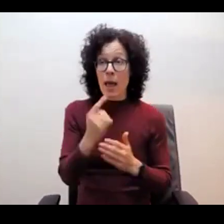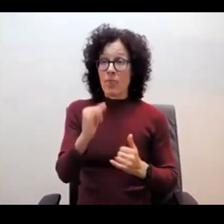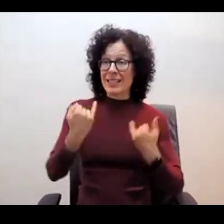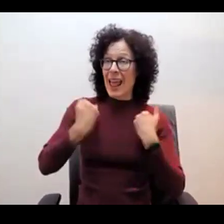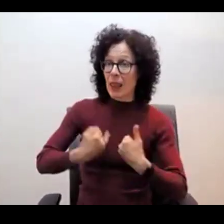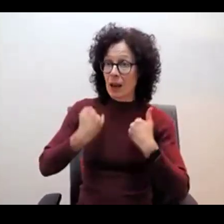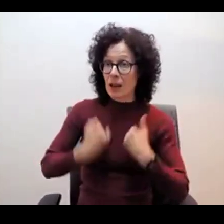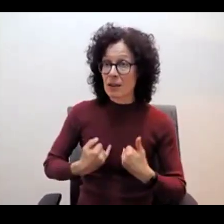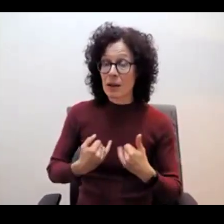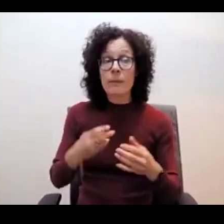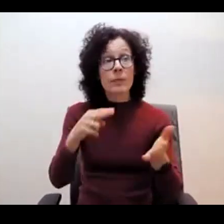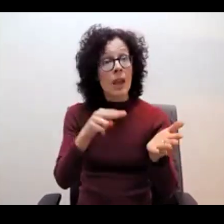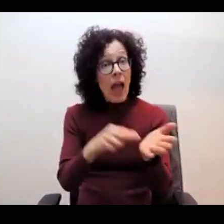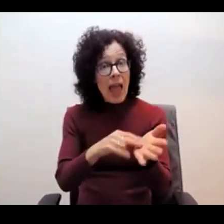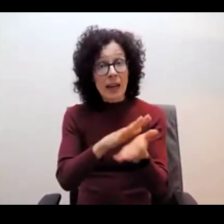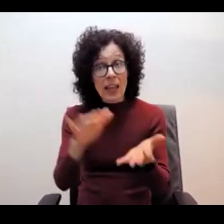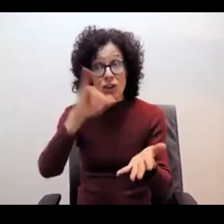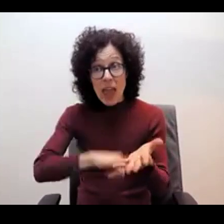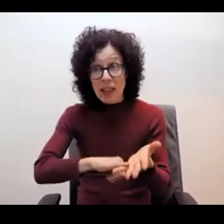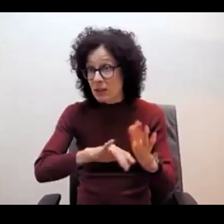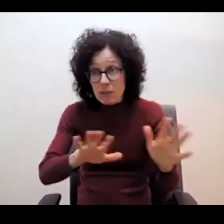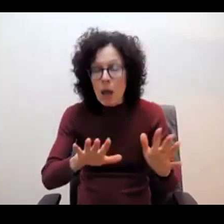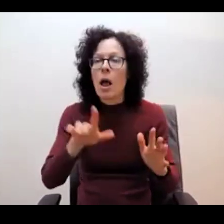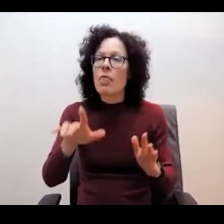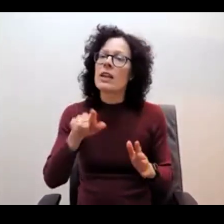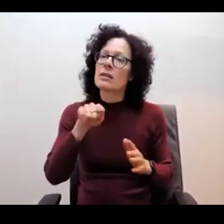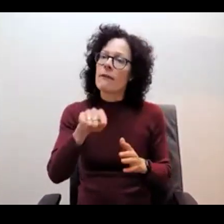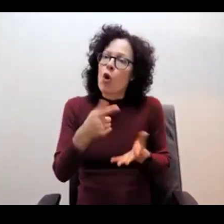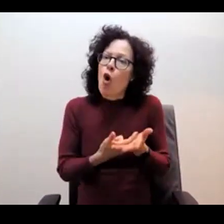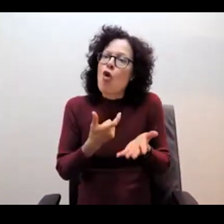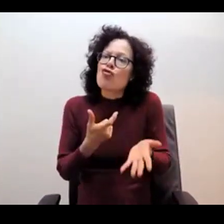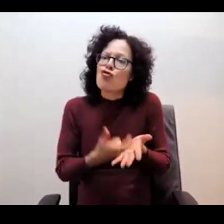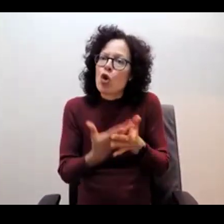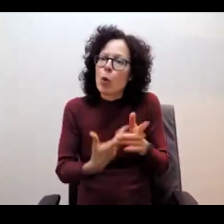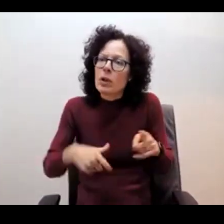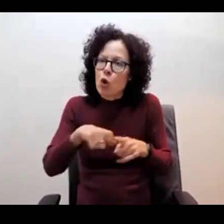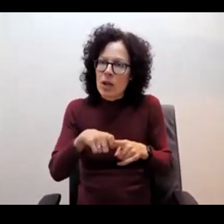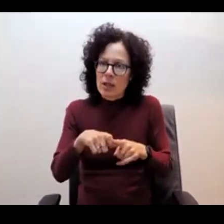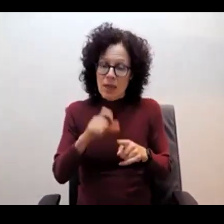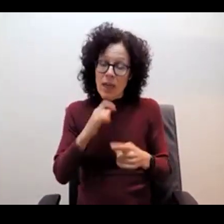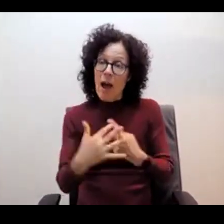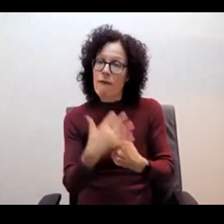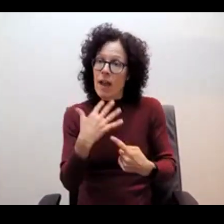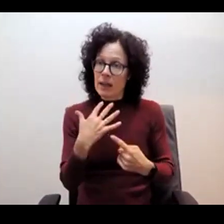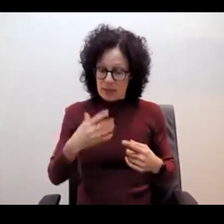movement is the first medicine for this rheumatoid condition, which affects the bones, mostly in the lower